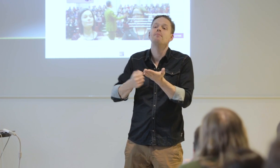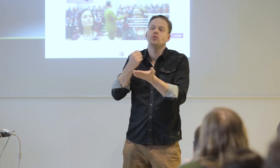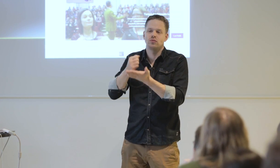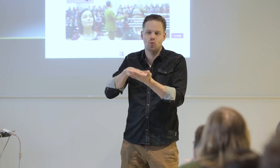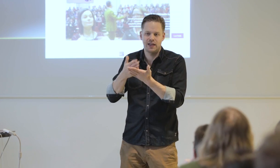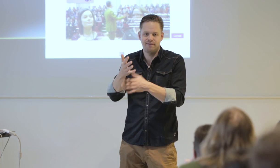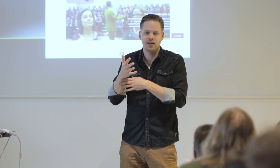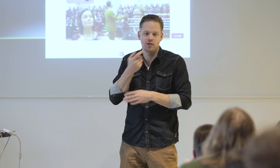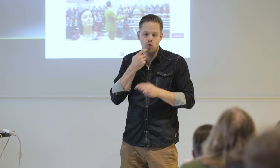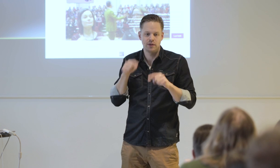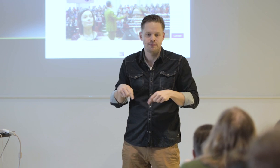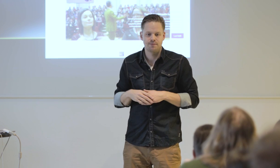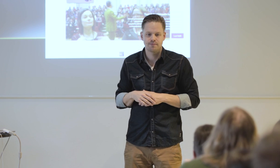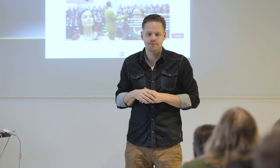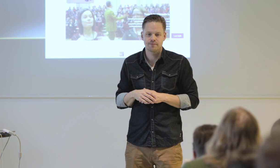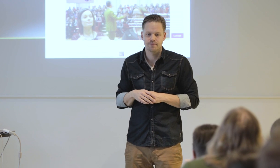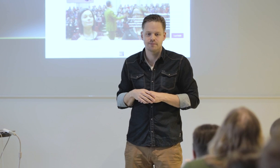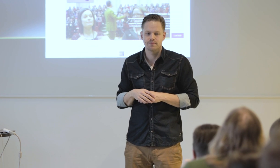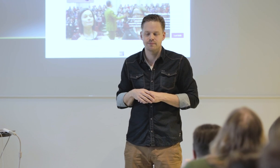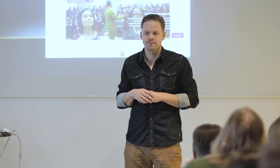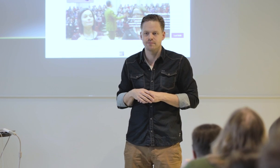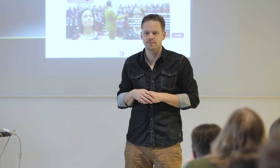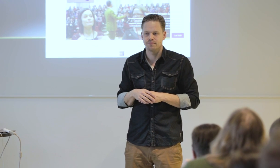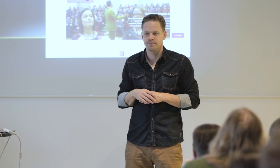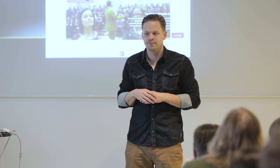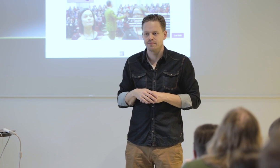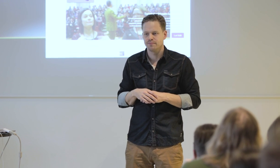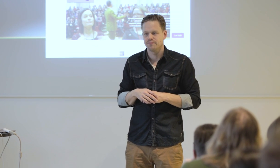So I decided to establish an interpreter company here in Finland.